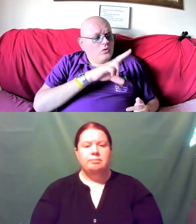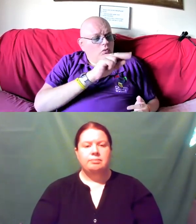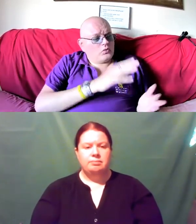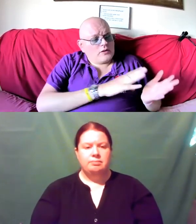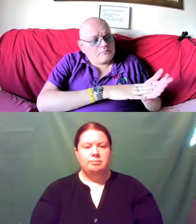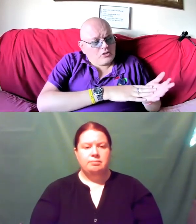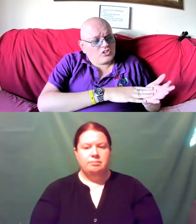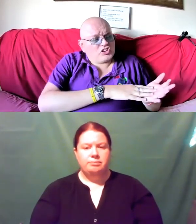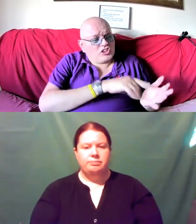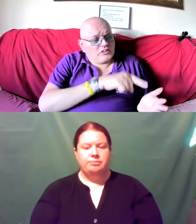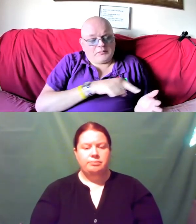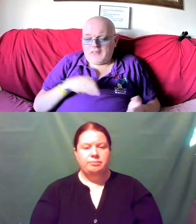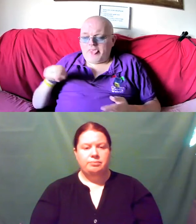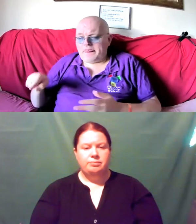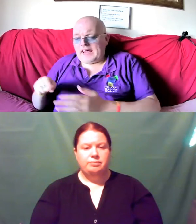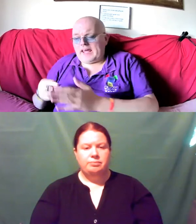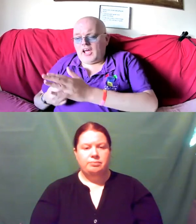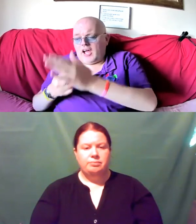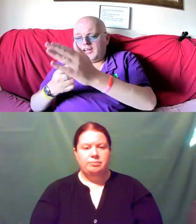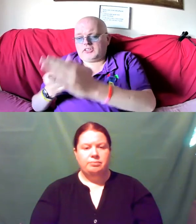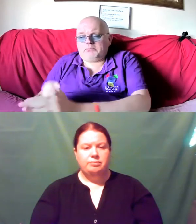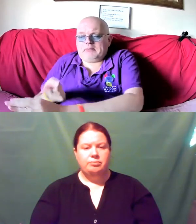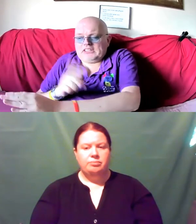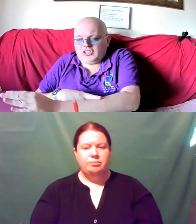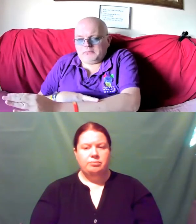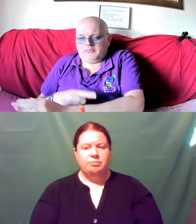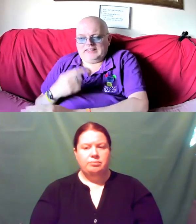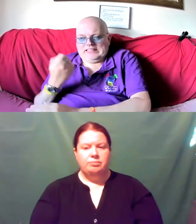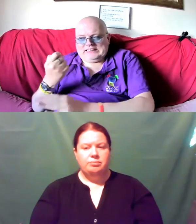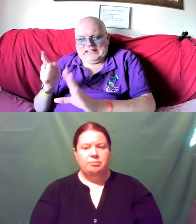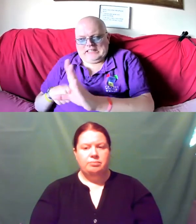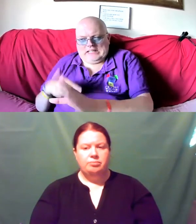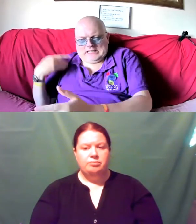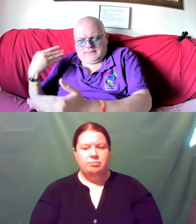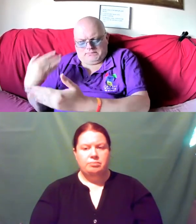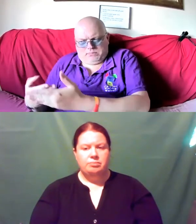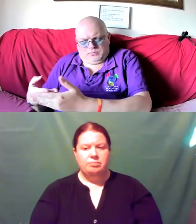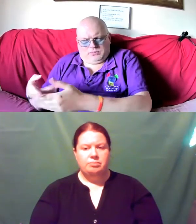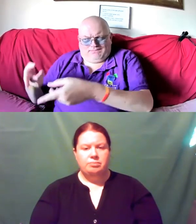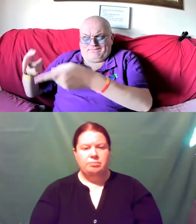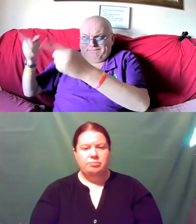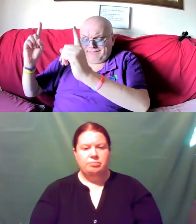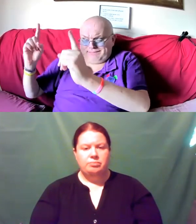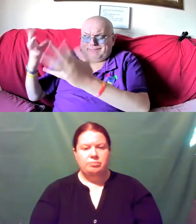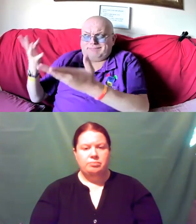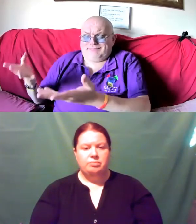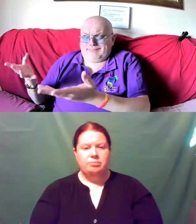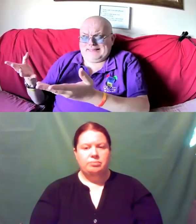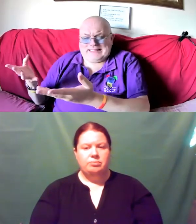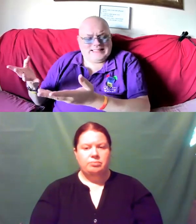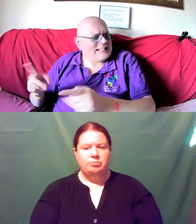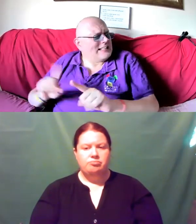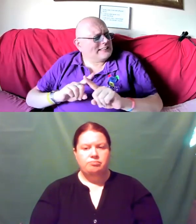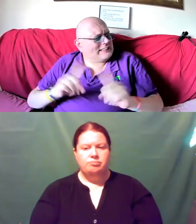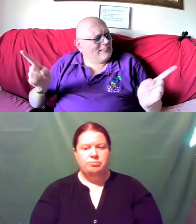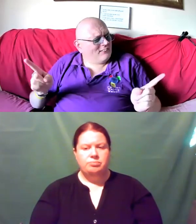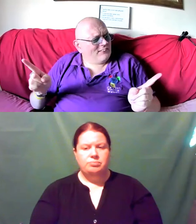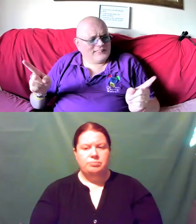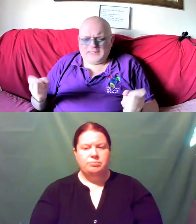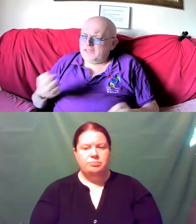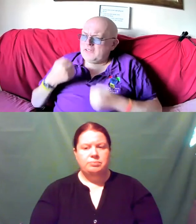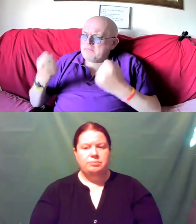have an archbishop who's there for 10 years or however long, in Canterbury or York, So it's a very different power